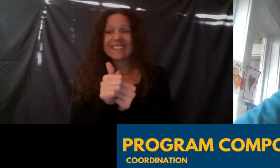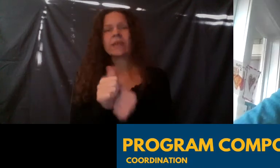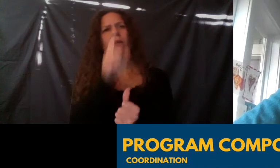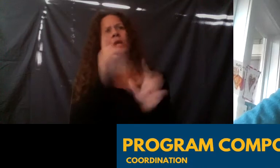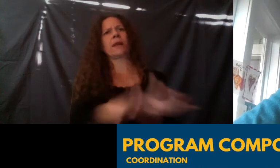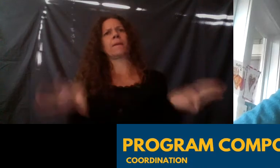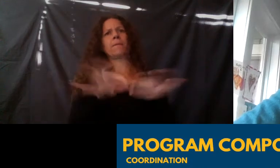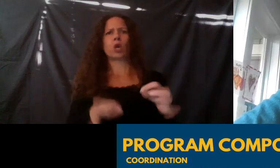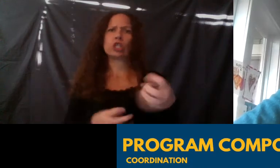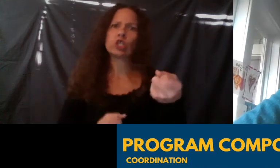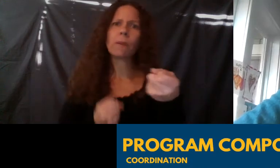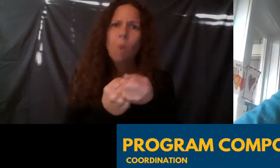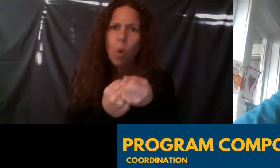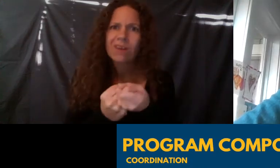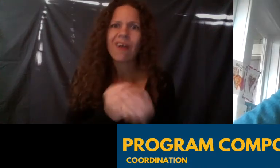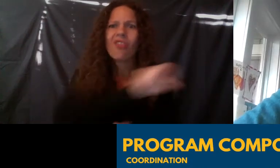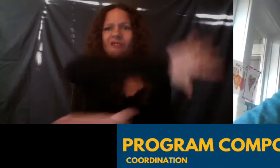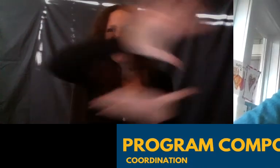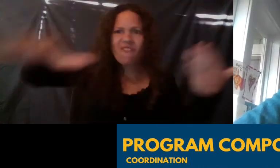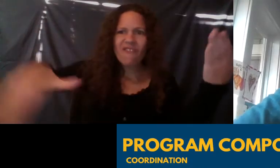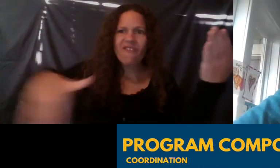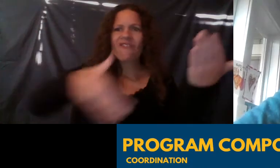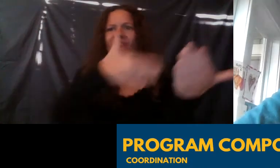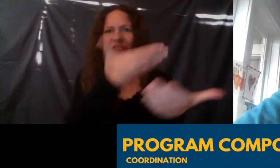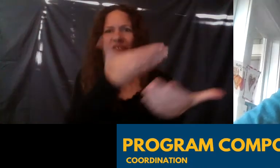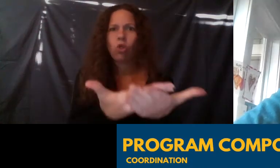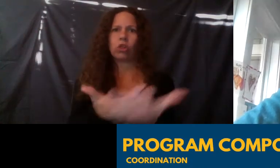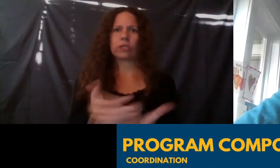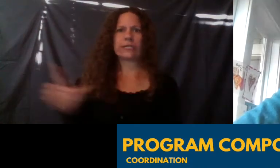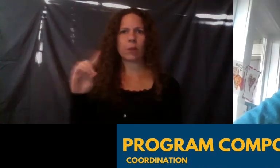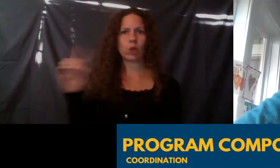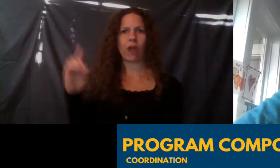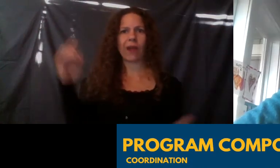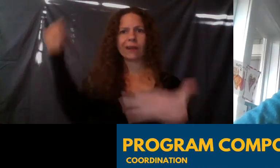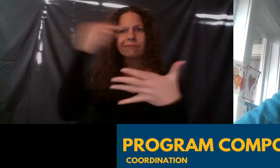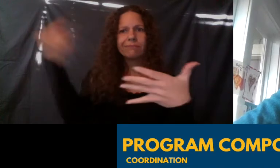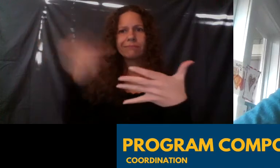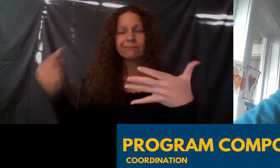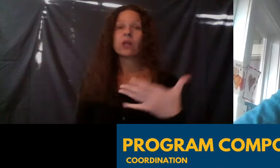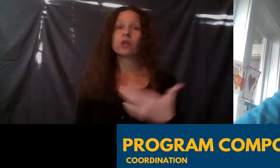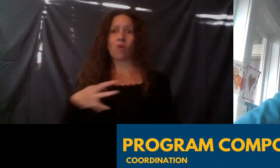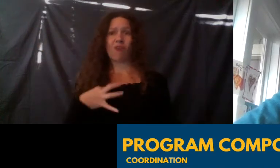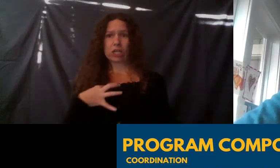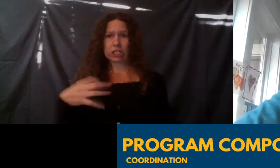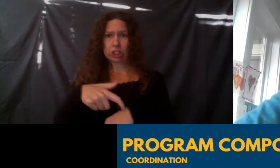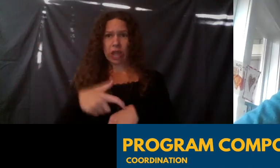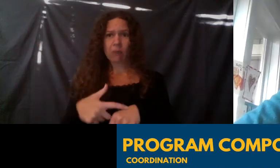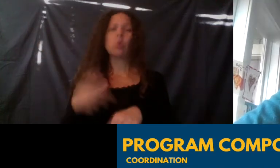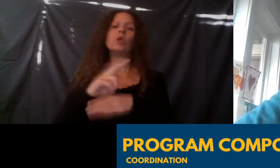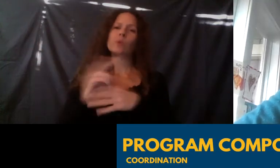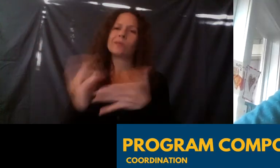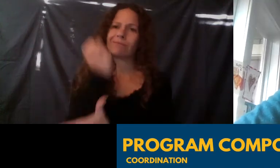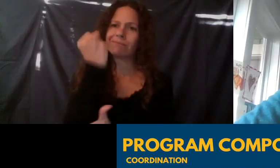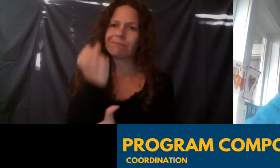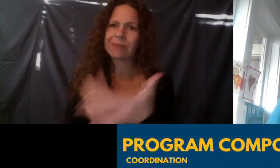of the full Democratic slate from top to bottom, so that we could make the most efficient use of our volunteer time and hopefully make voters